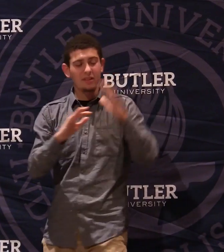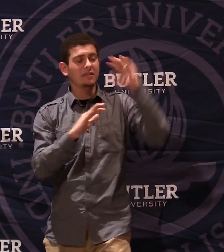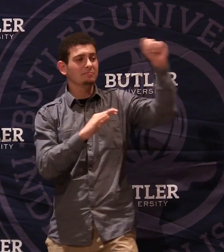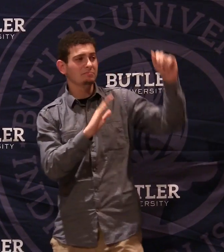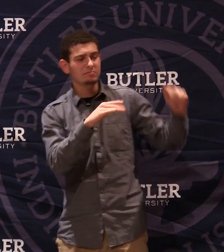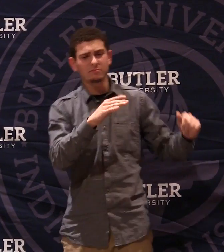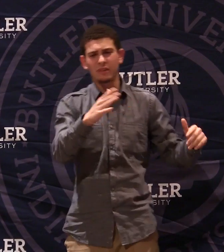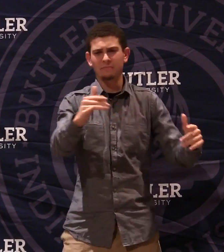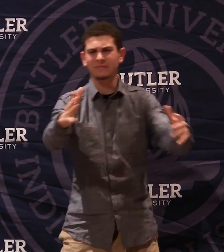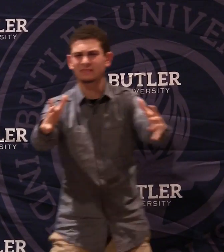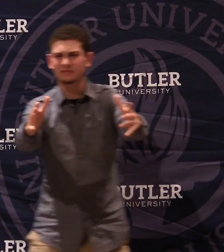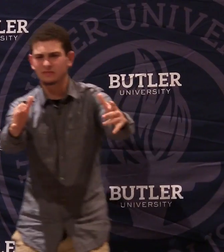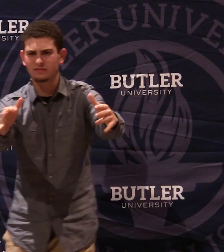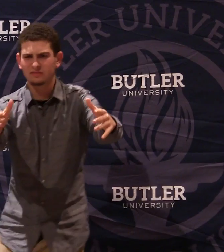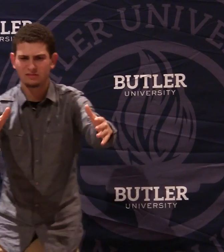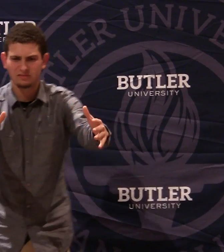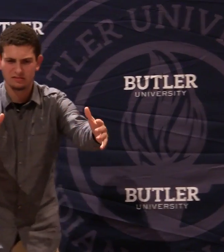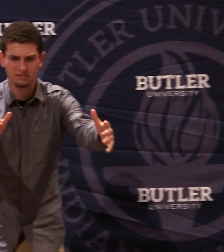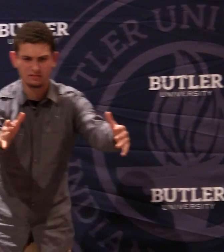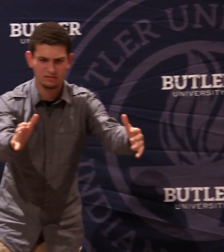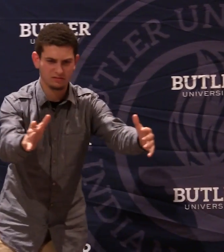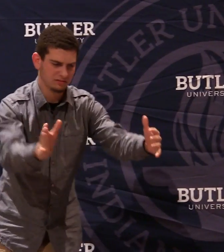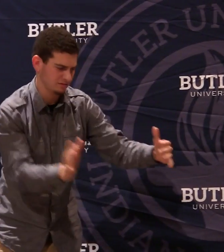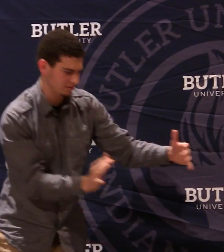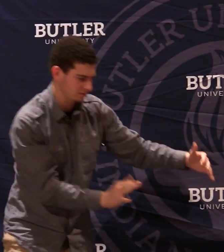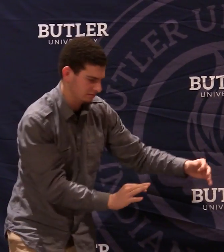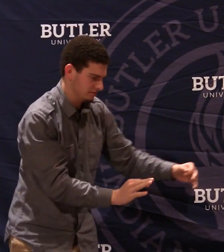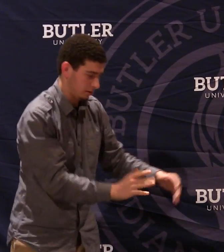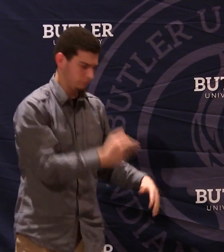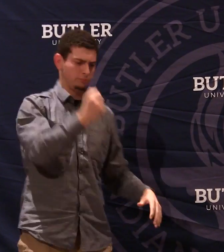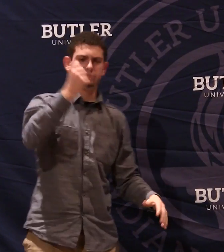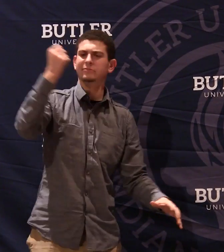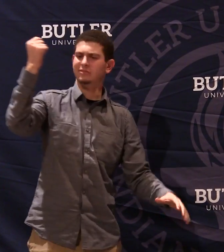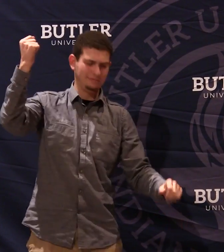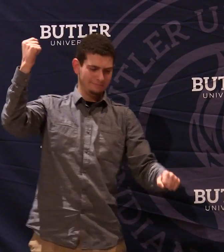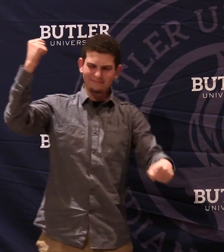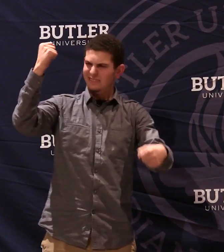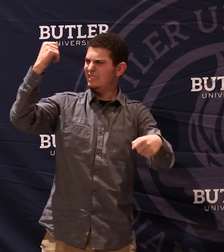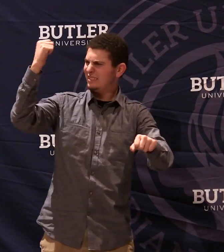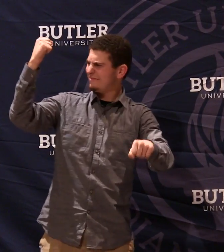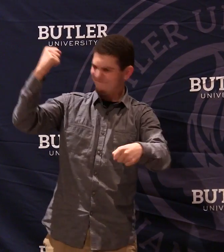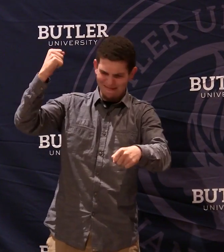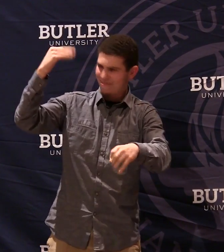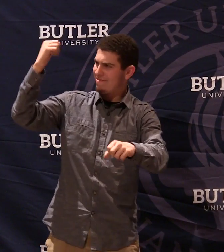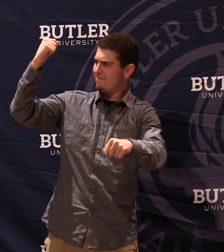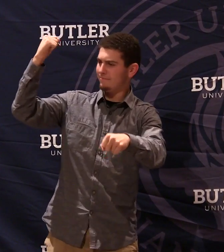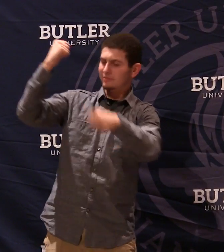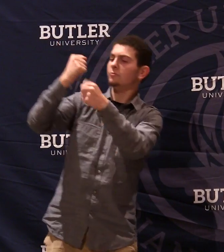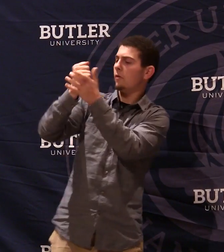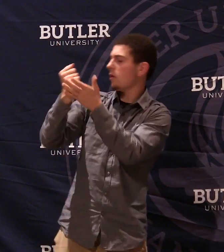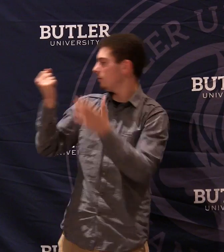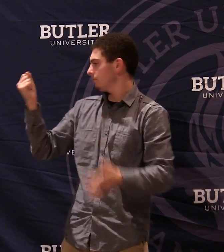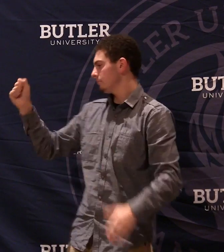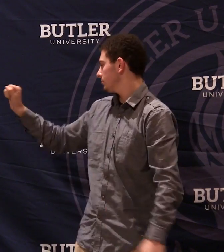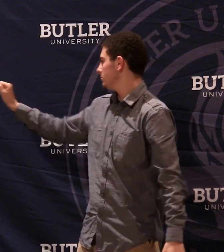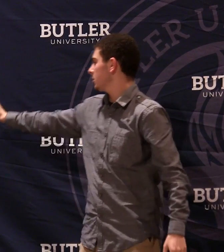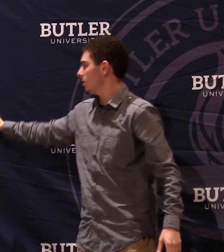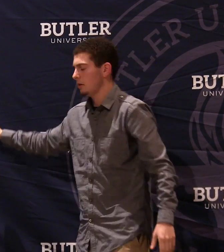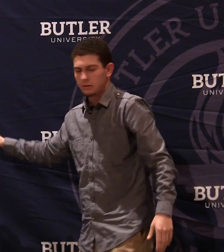And when it's the person with the cane's turn, the blind man, he folds up his